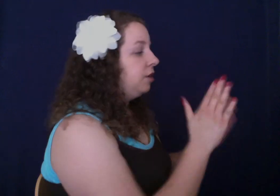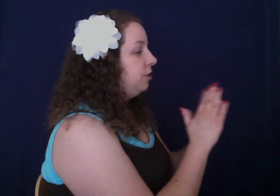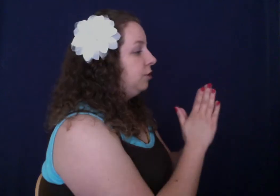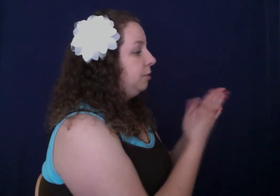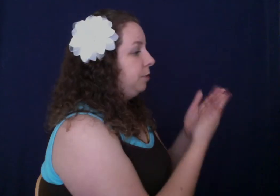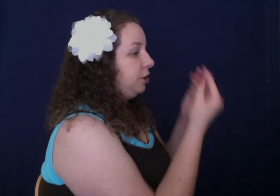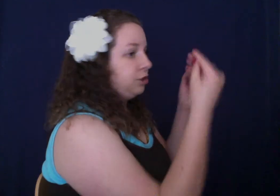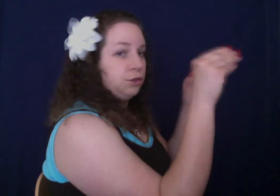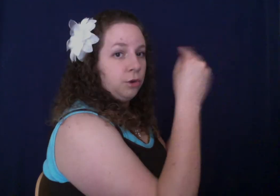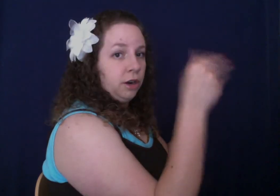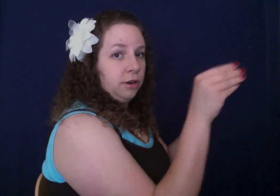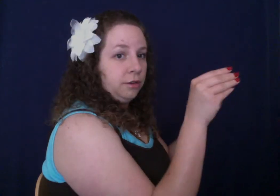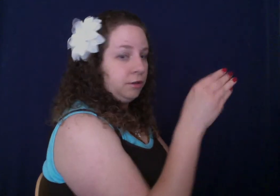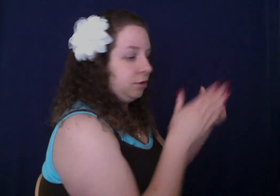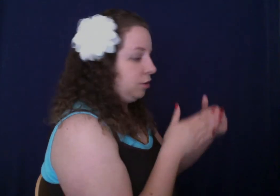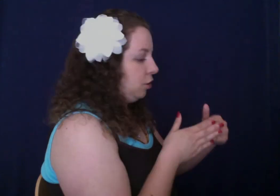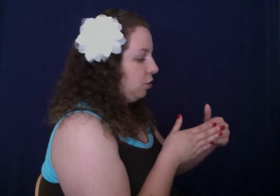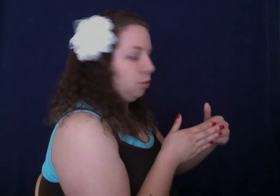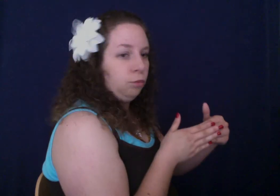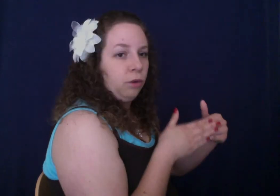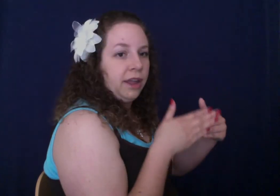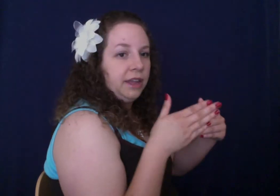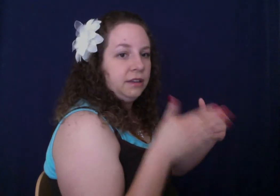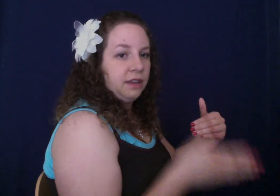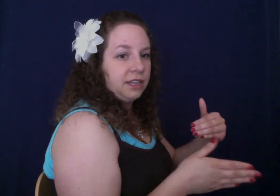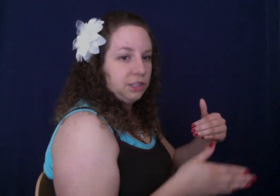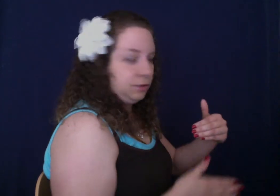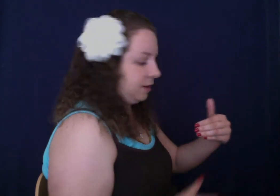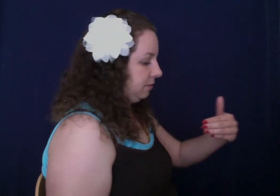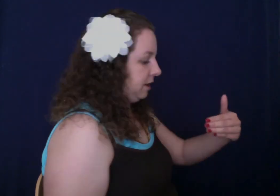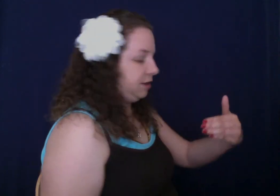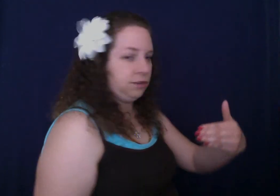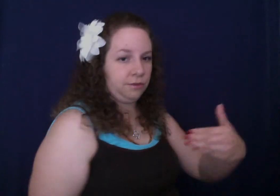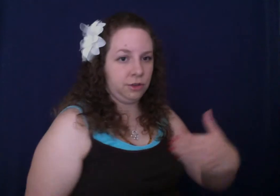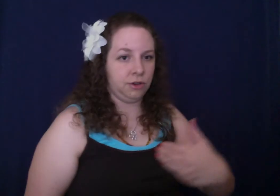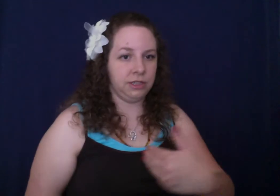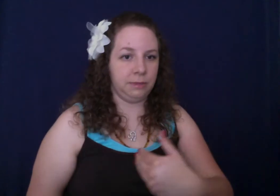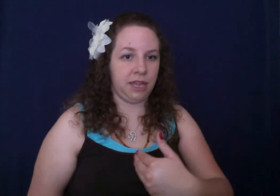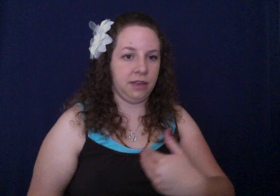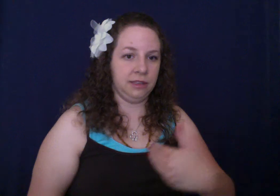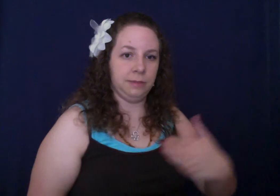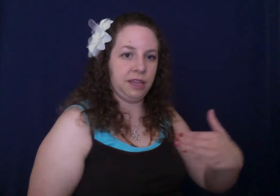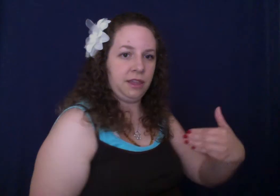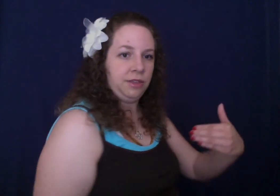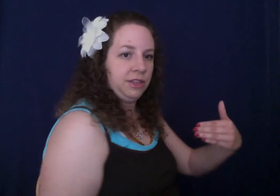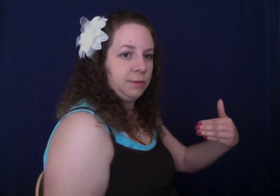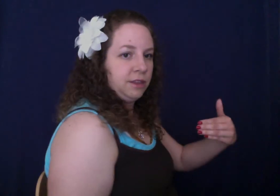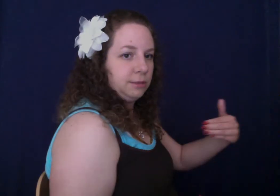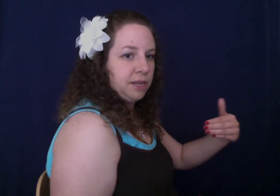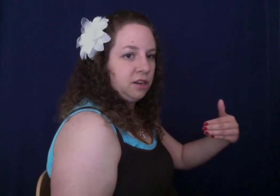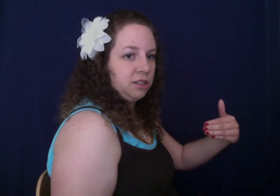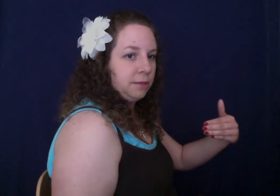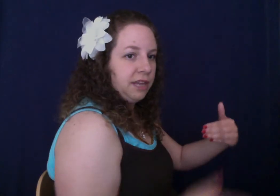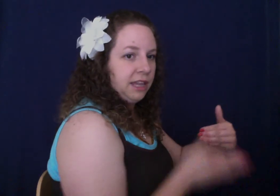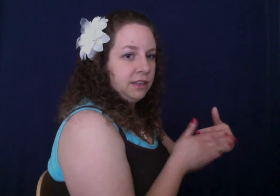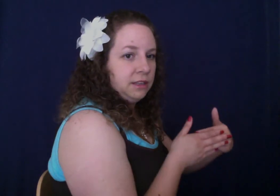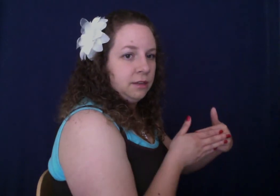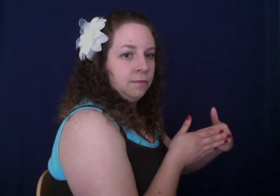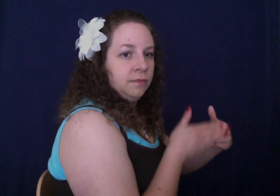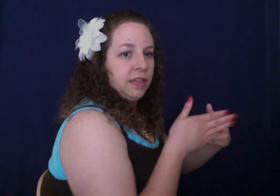the bookstore right next to it. Okay, so if you notice my hand is bent in this way, it's my non-dominant hand, and